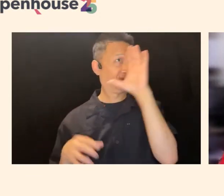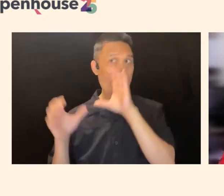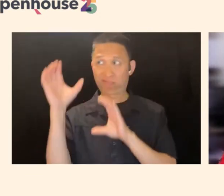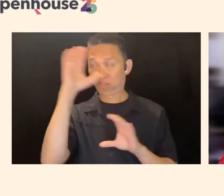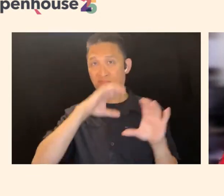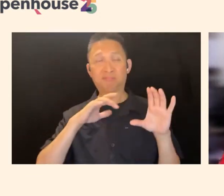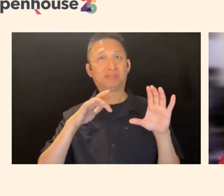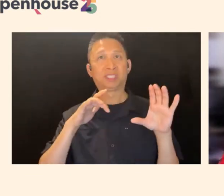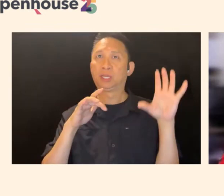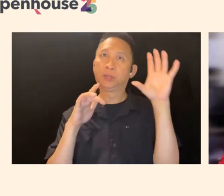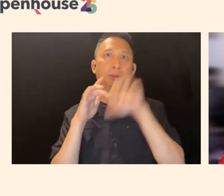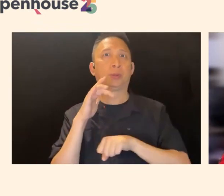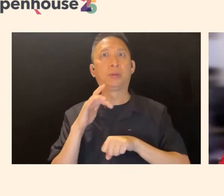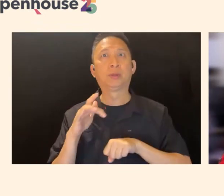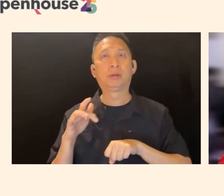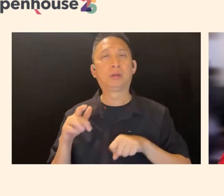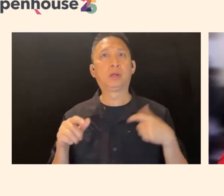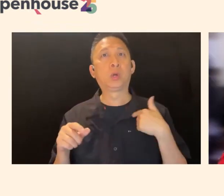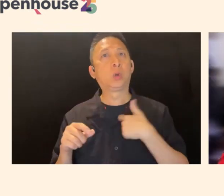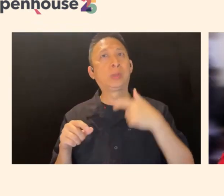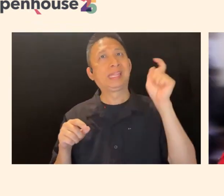to show them that